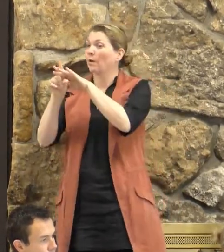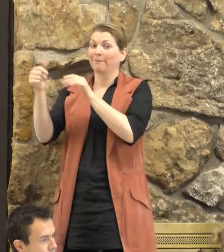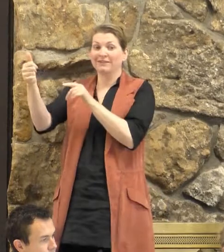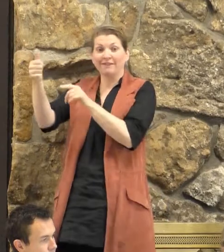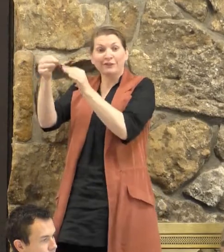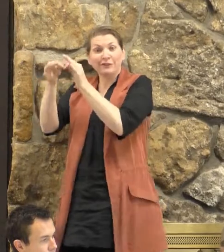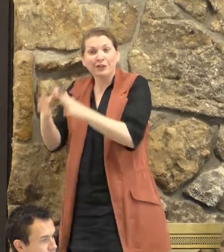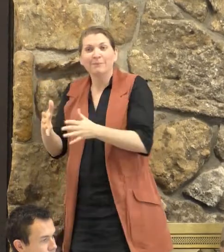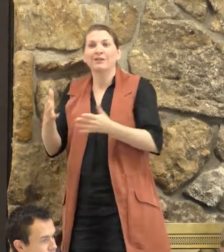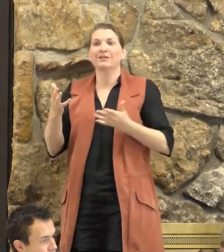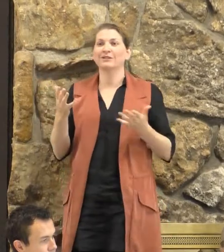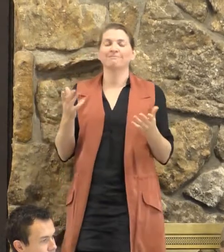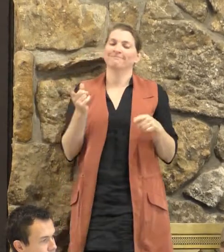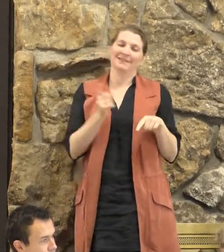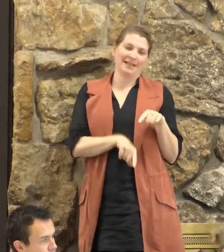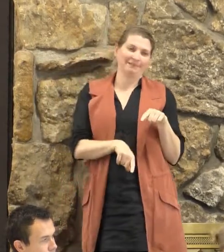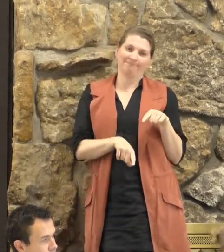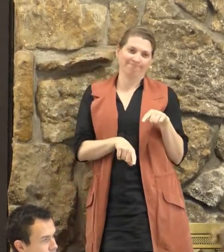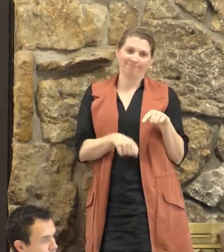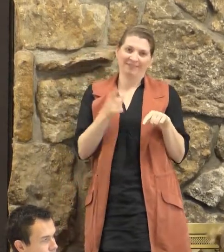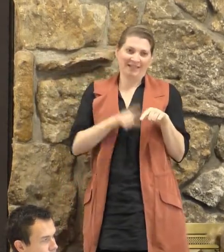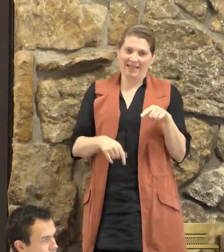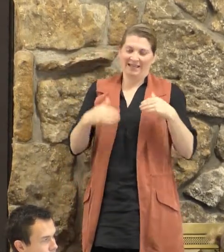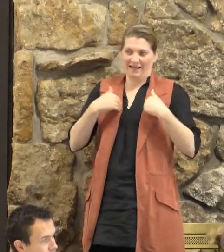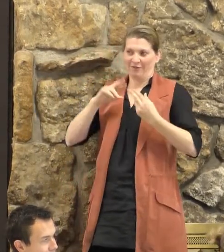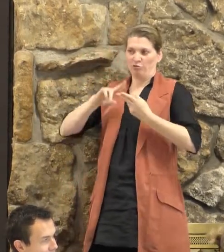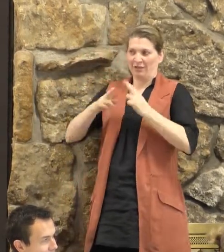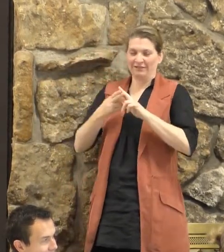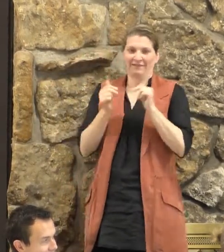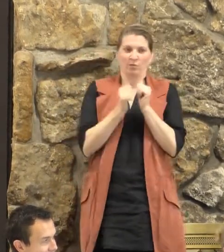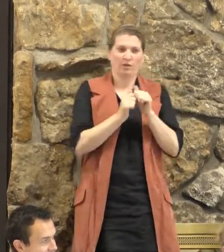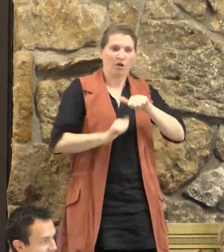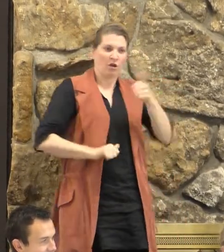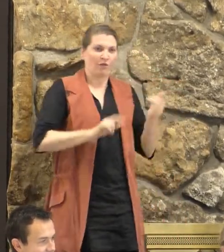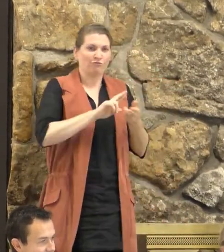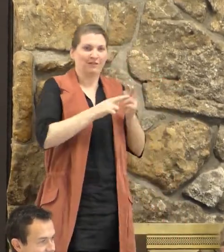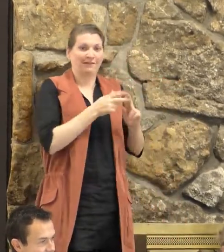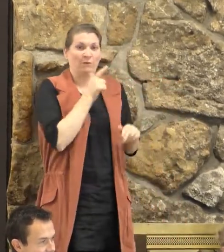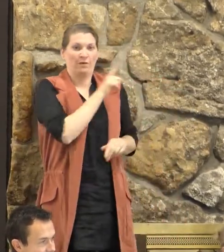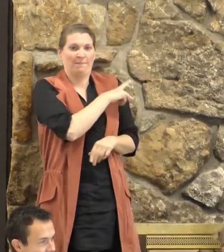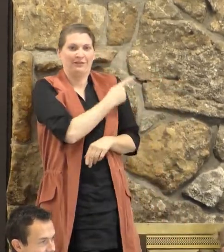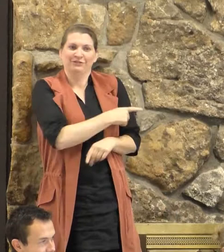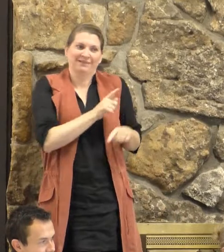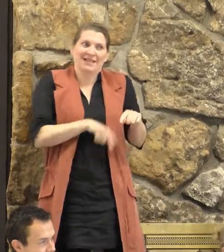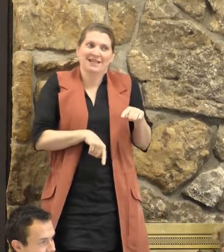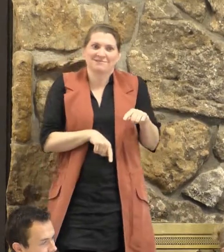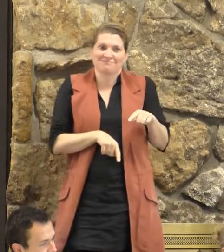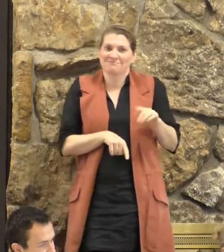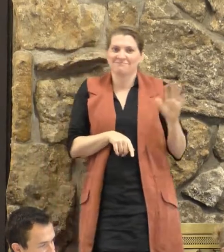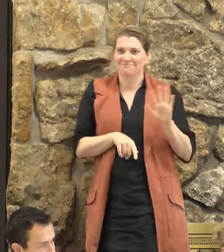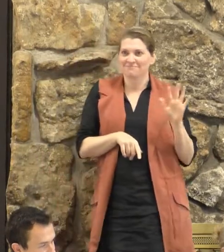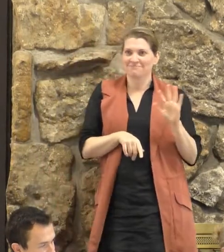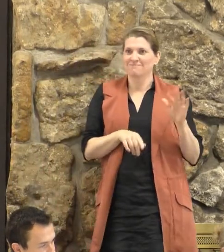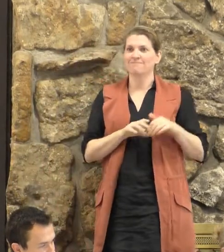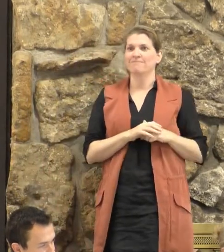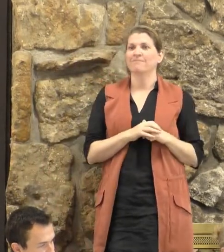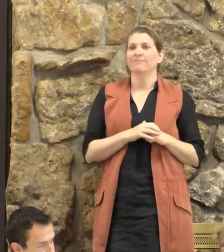Really, I'm trying to keep it pretty brief because I can really talk a long time. I really enjoy this stuff.